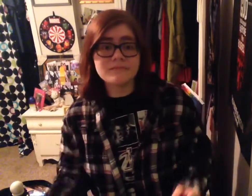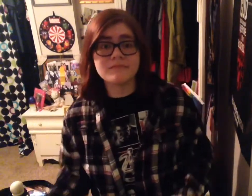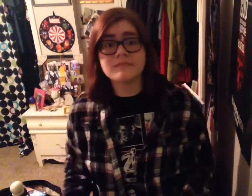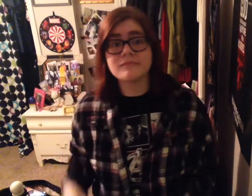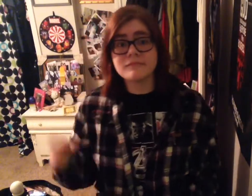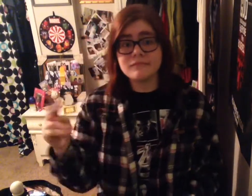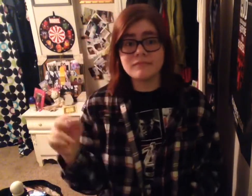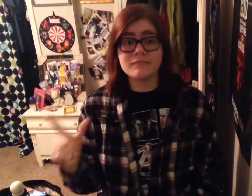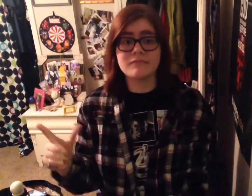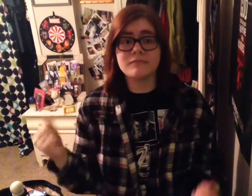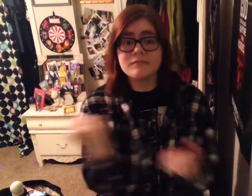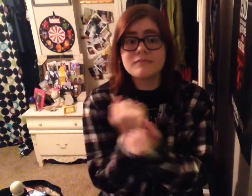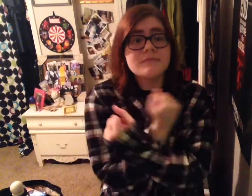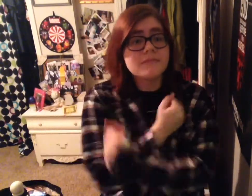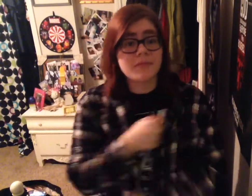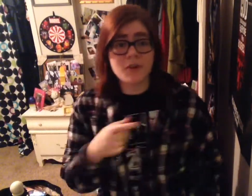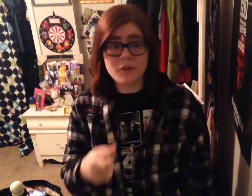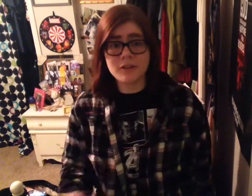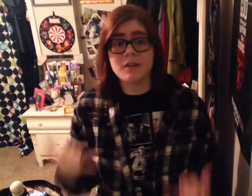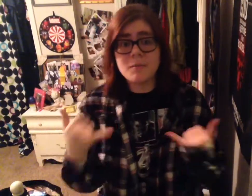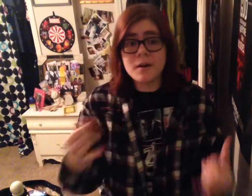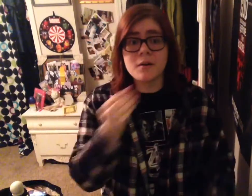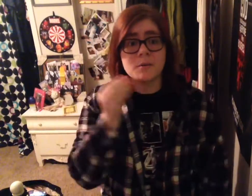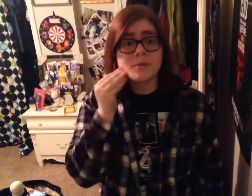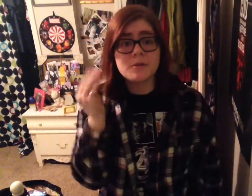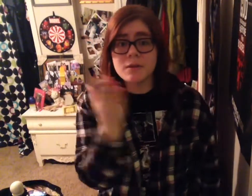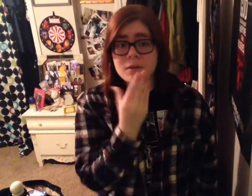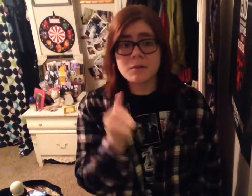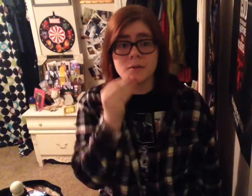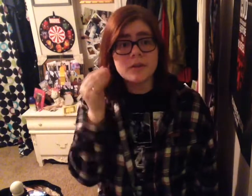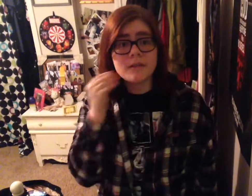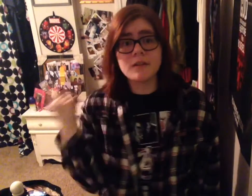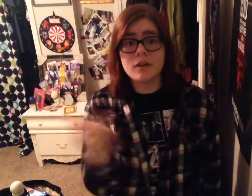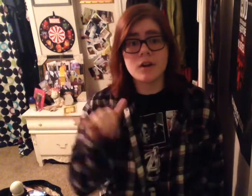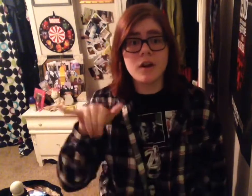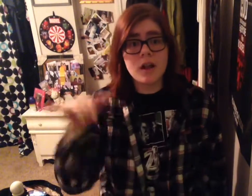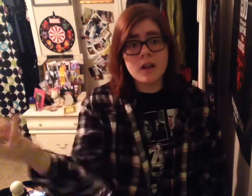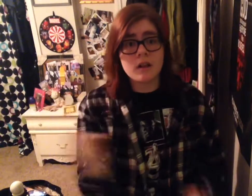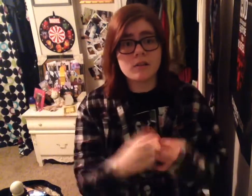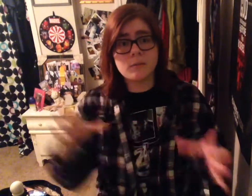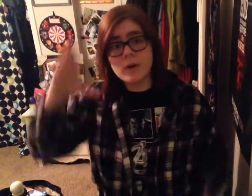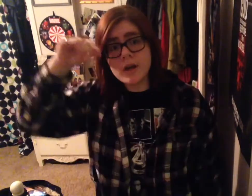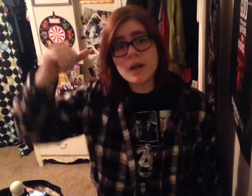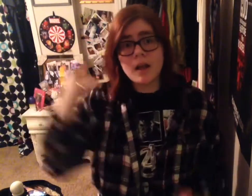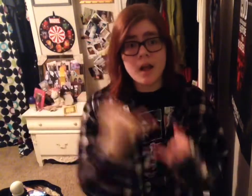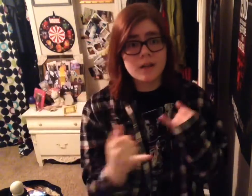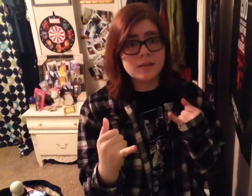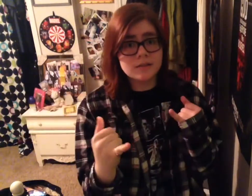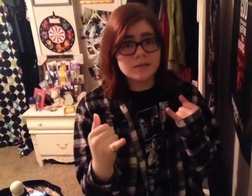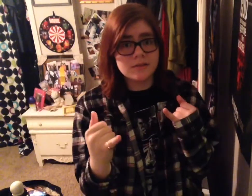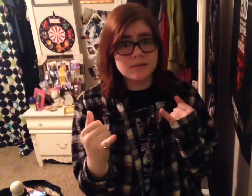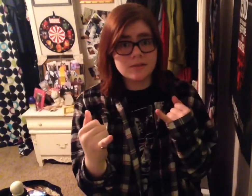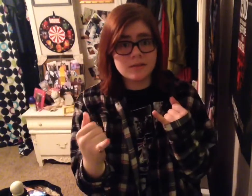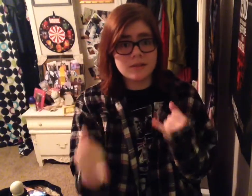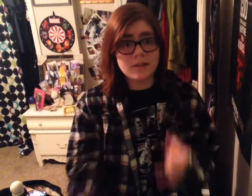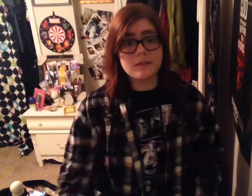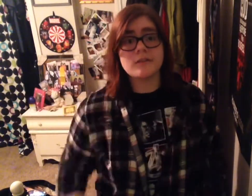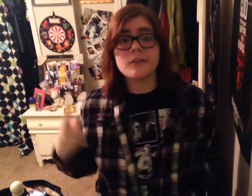Neverland, I love you so You are now my home sweet home forever A lost boy at last And for